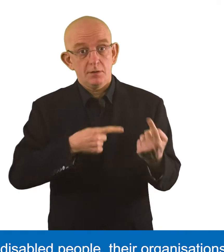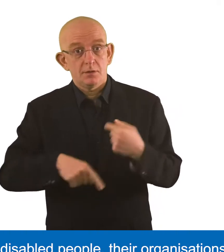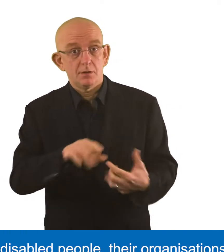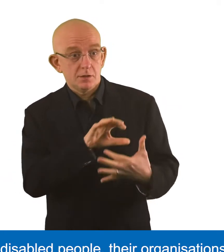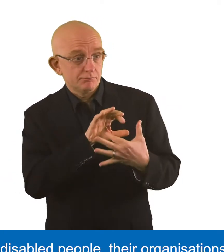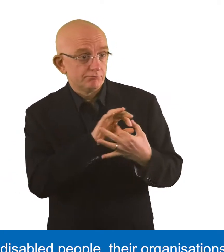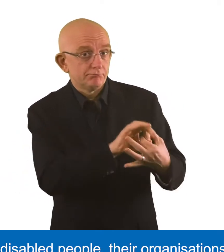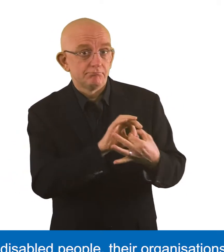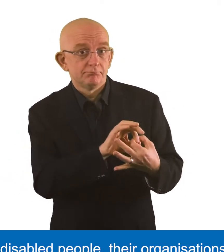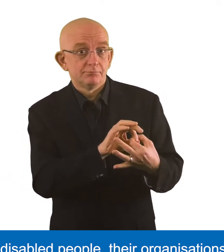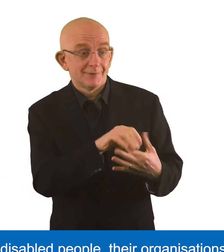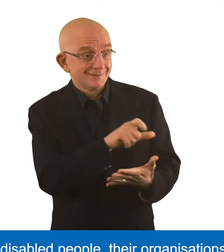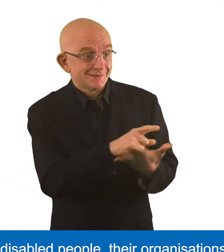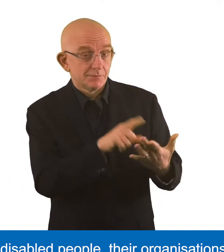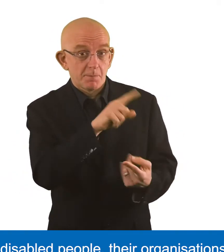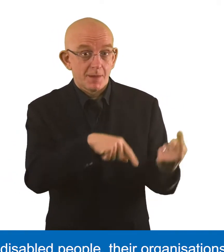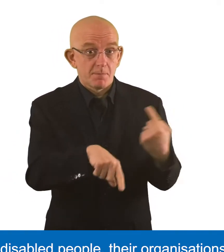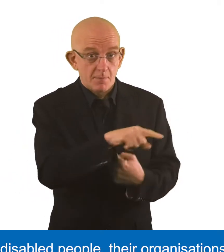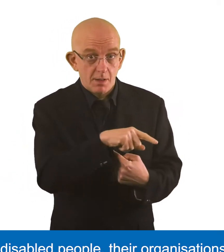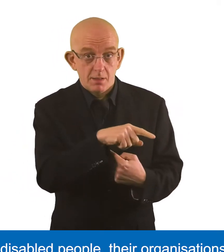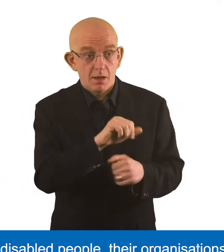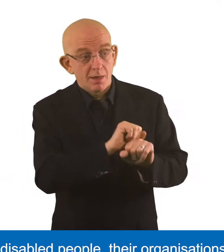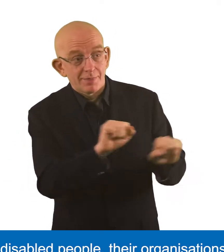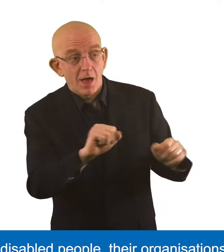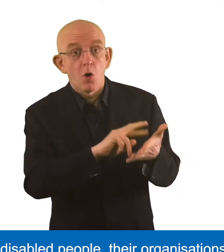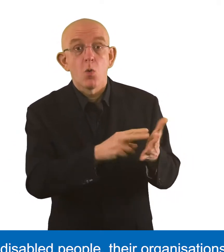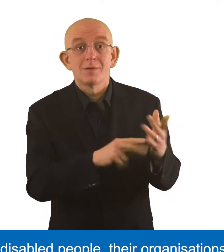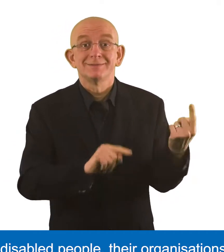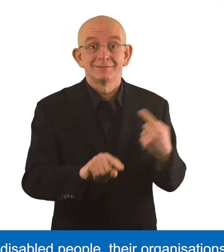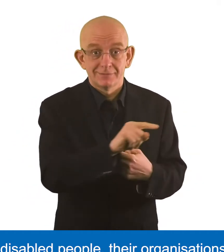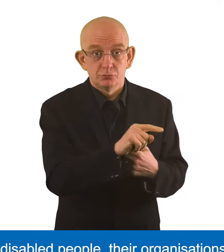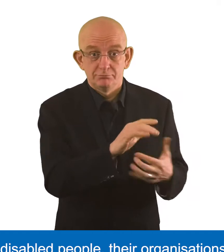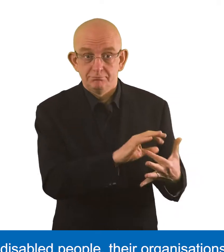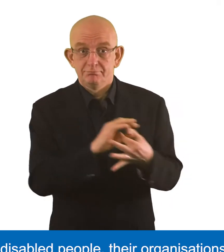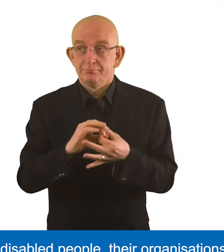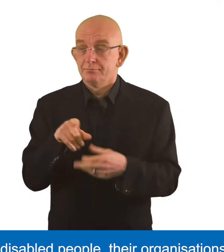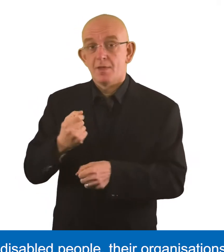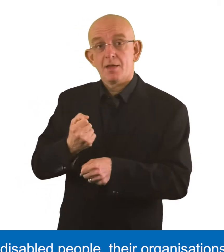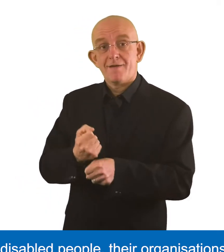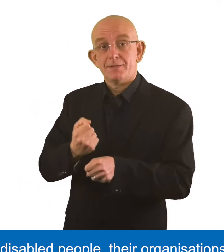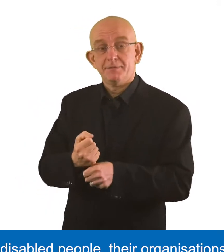be a bridge between disabled people, their organisations, and government.